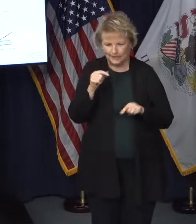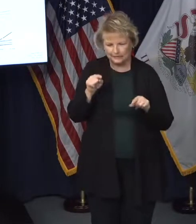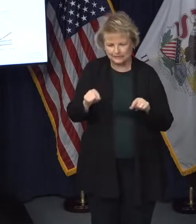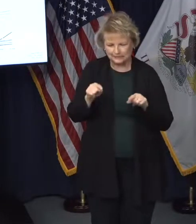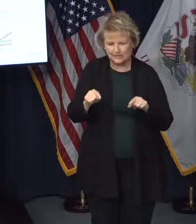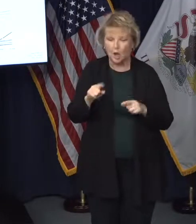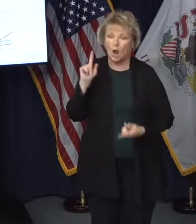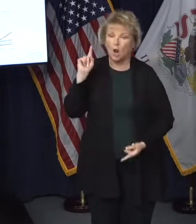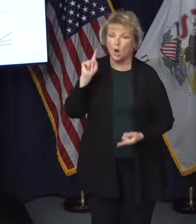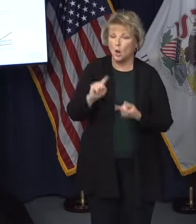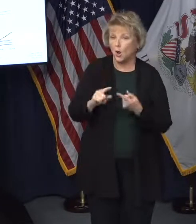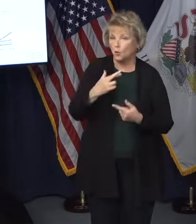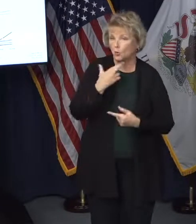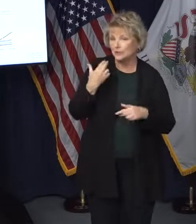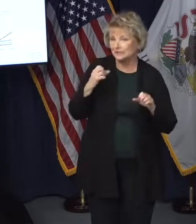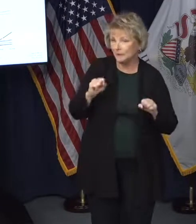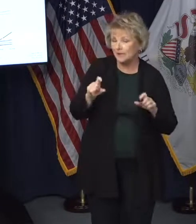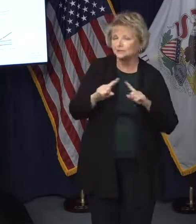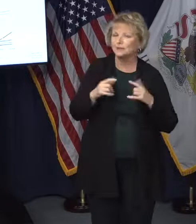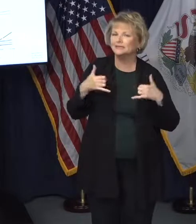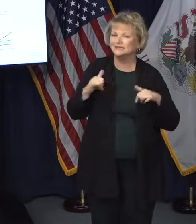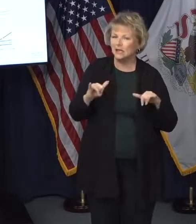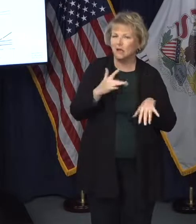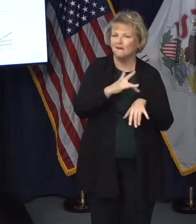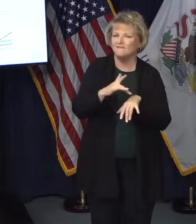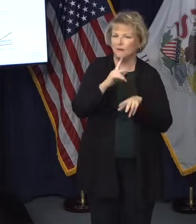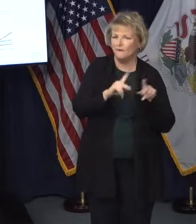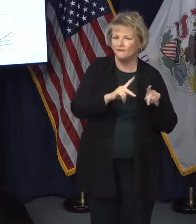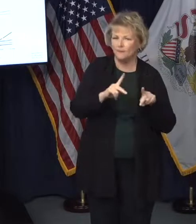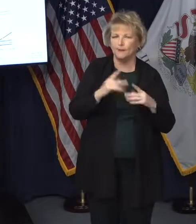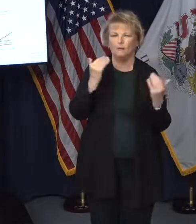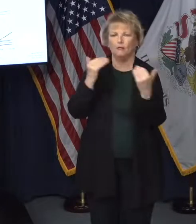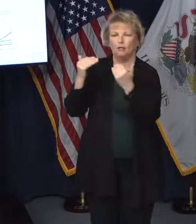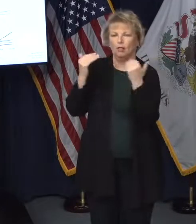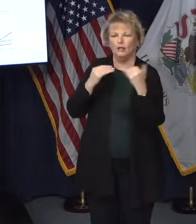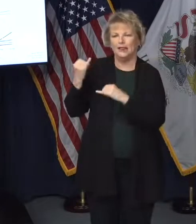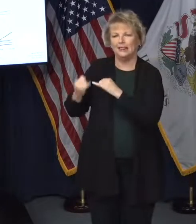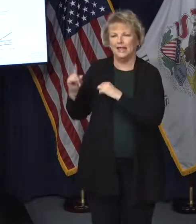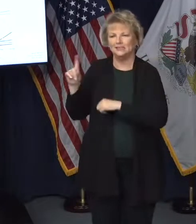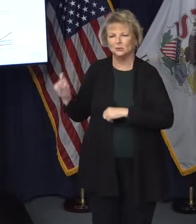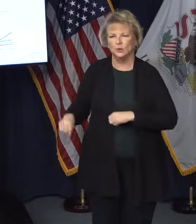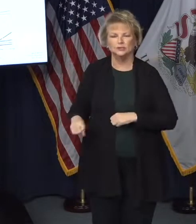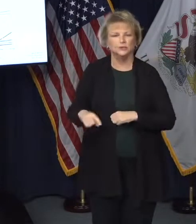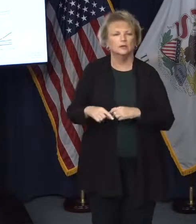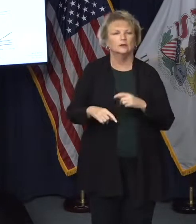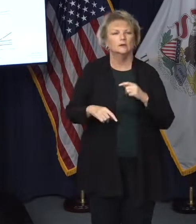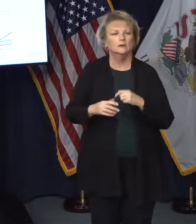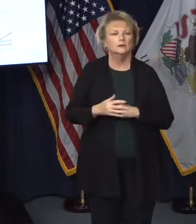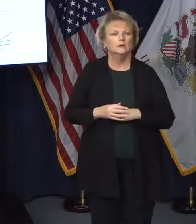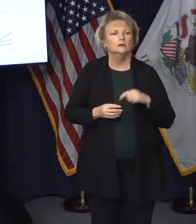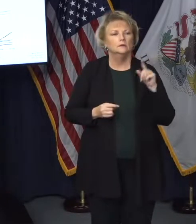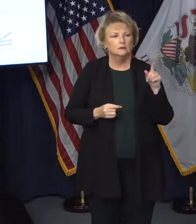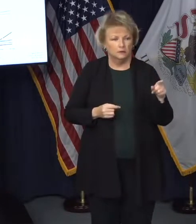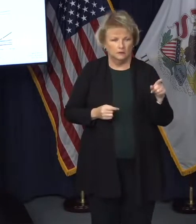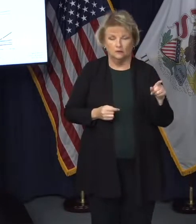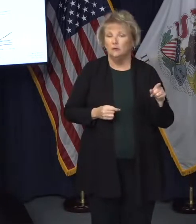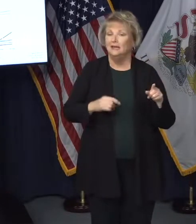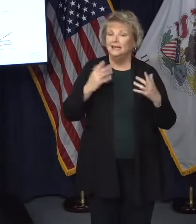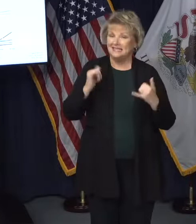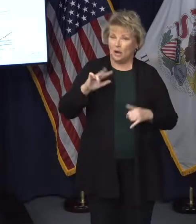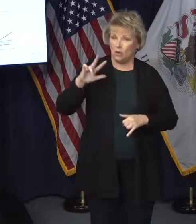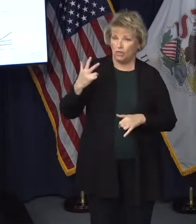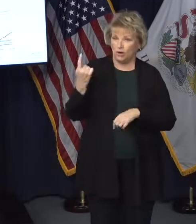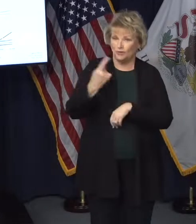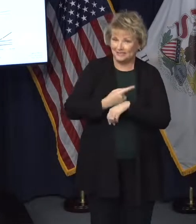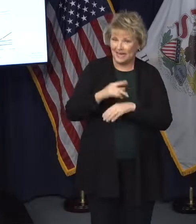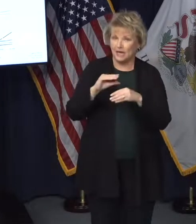as low risk as possible, but leave it open for people. Is there a All right, this will be the last Eric. question, last question in the room. Third day in a row of a